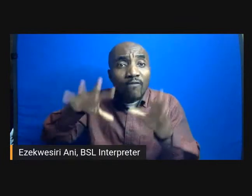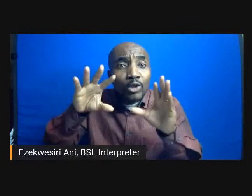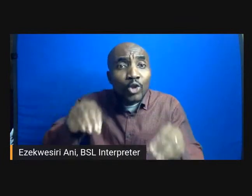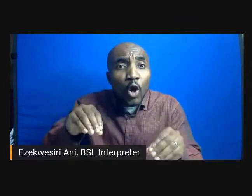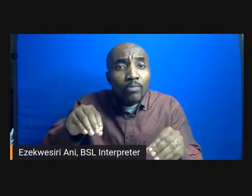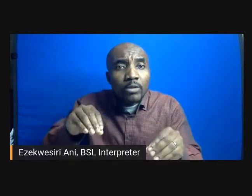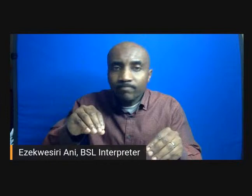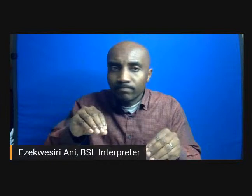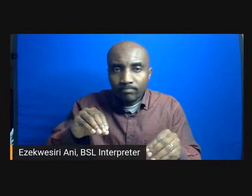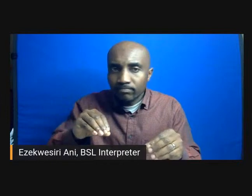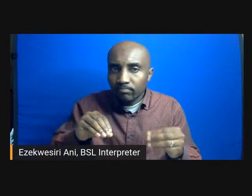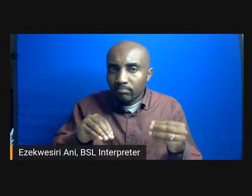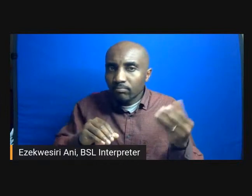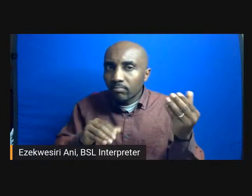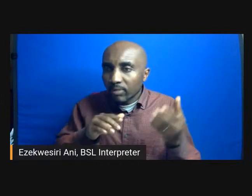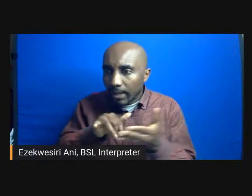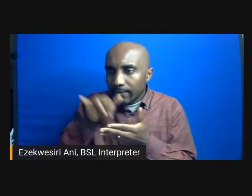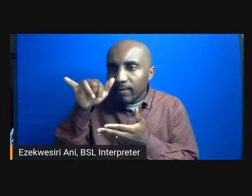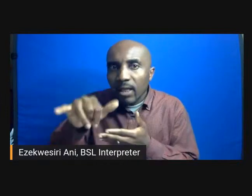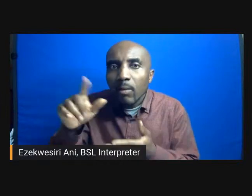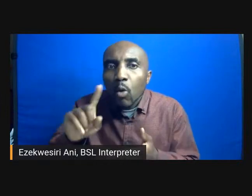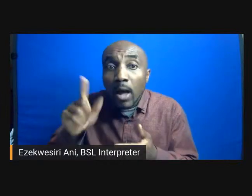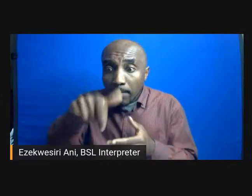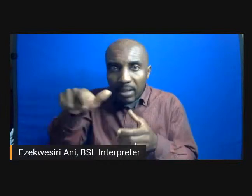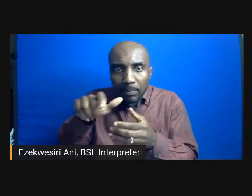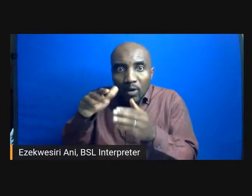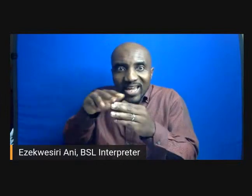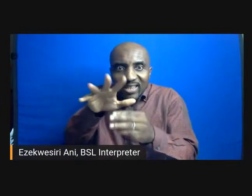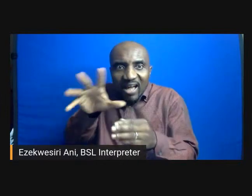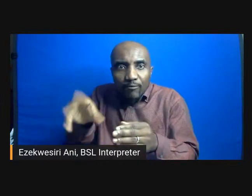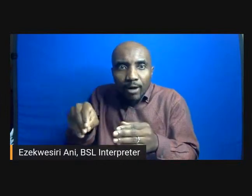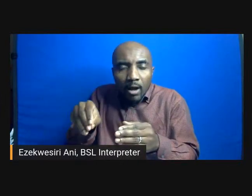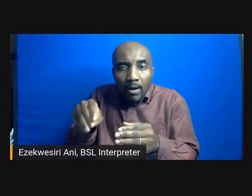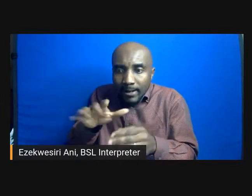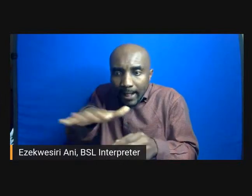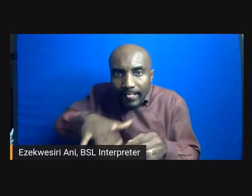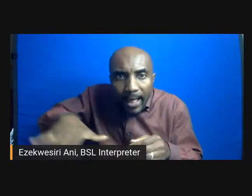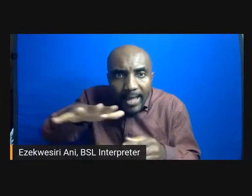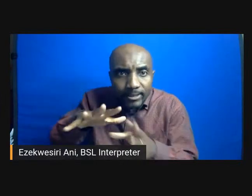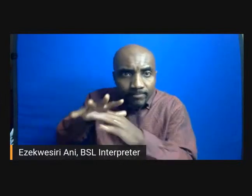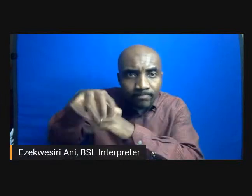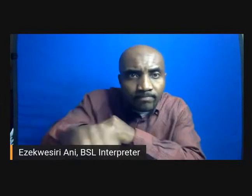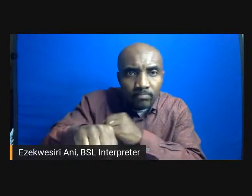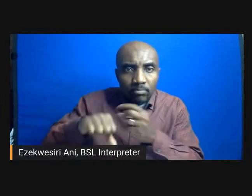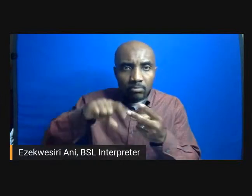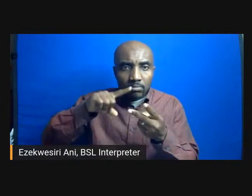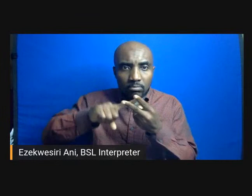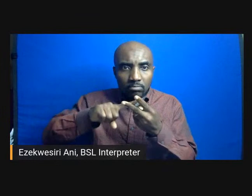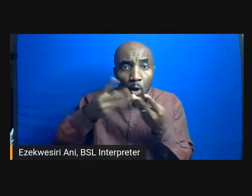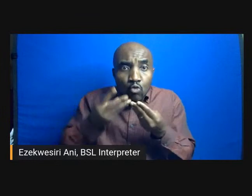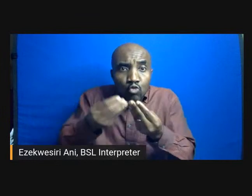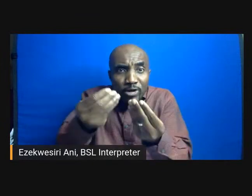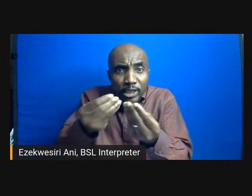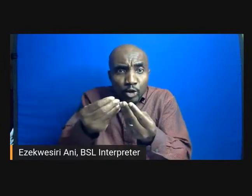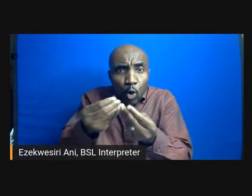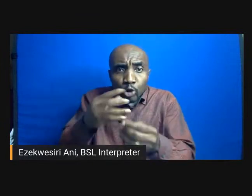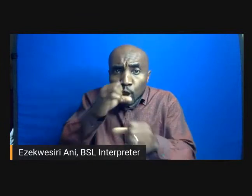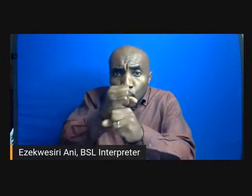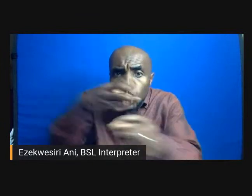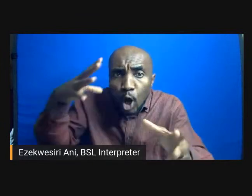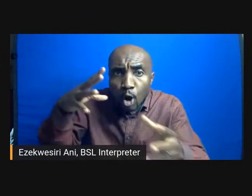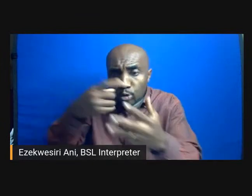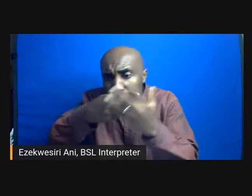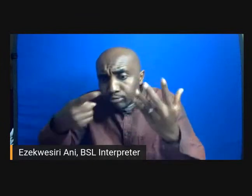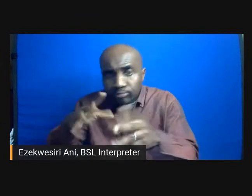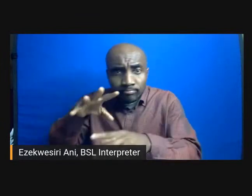they came for those left at home. They came for the land. They came for the resources that lay